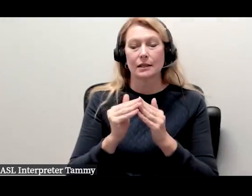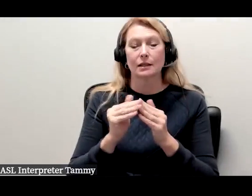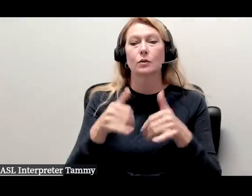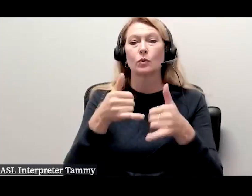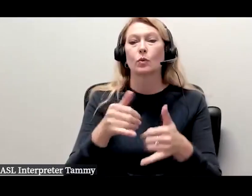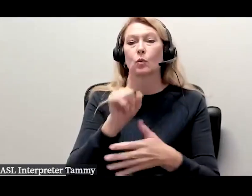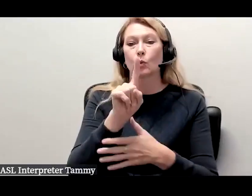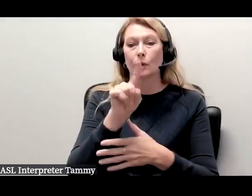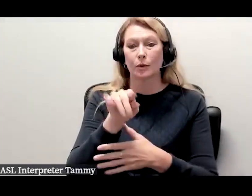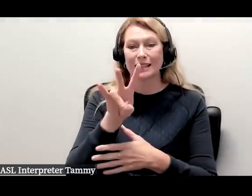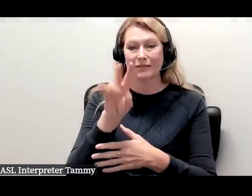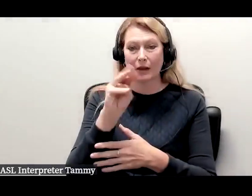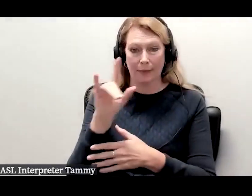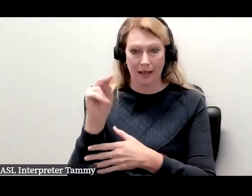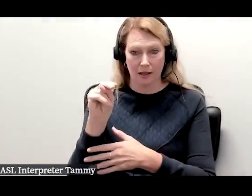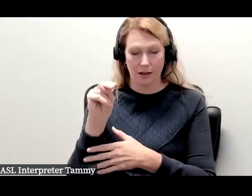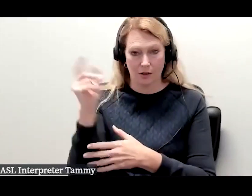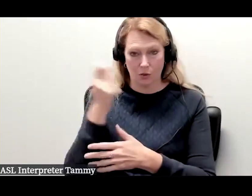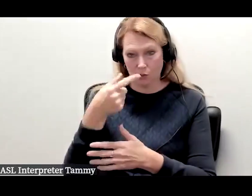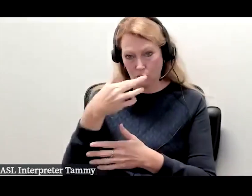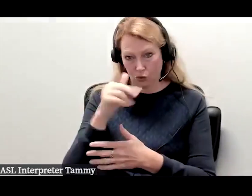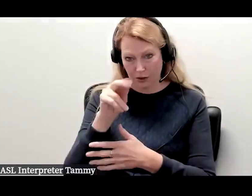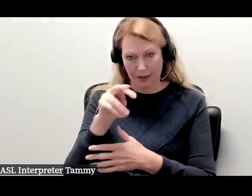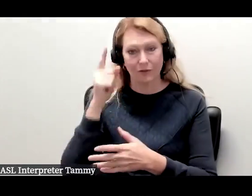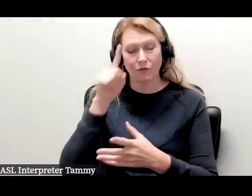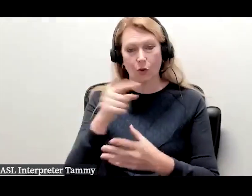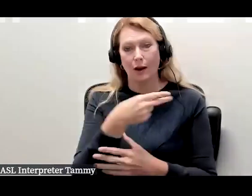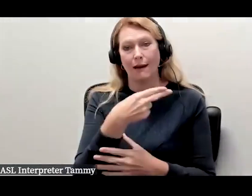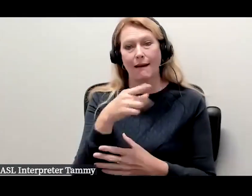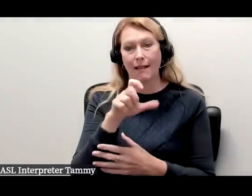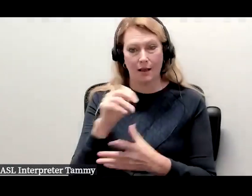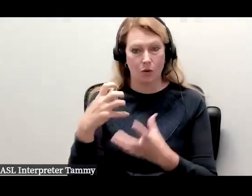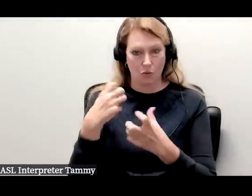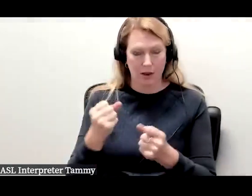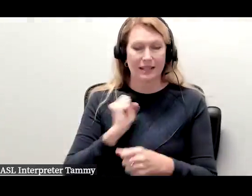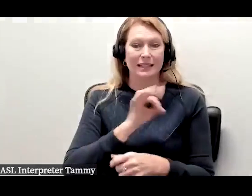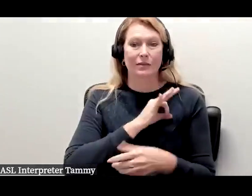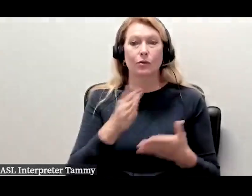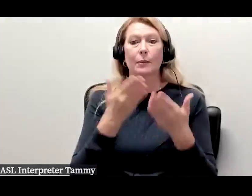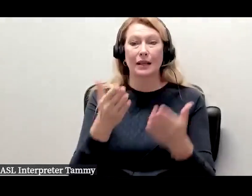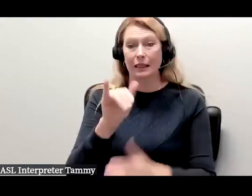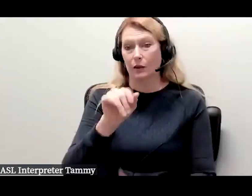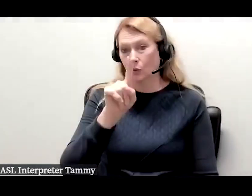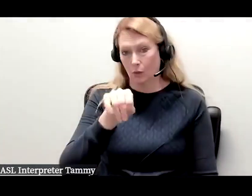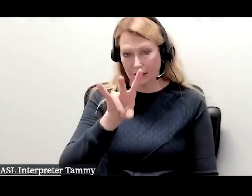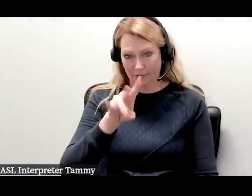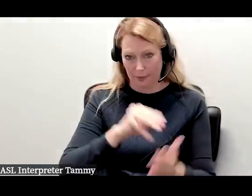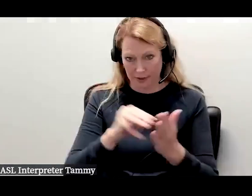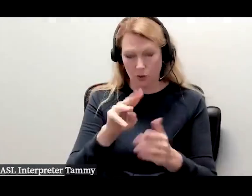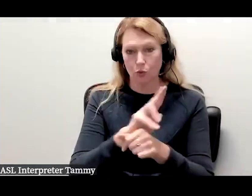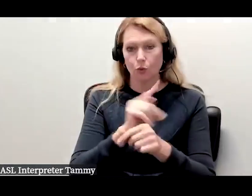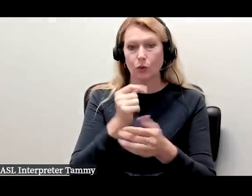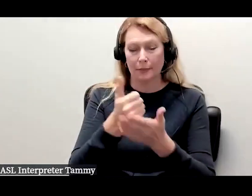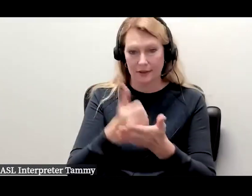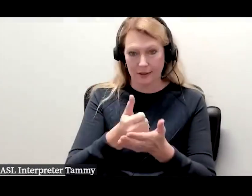$1.7 million grant for Helene recovery. Staff is recommending the $1.7 million be used to help fund